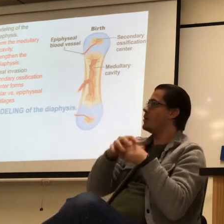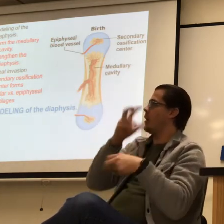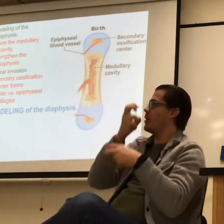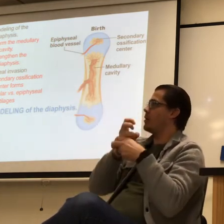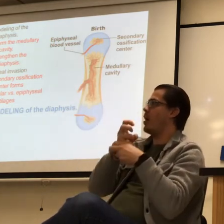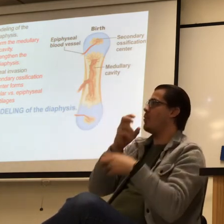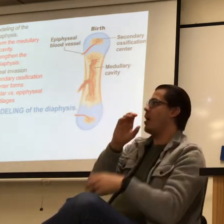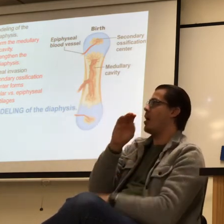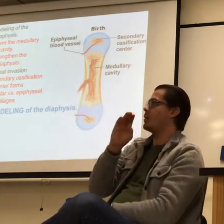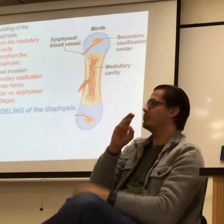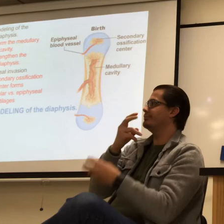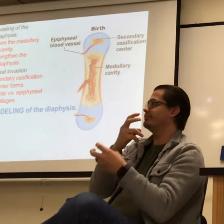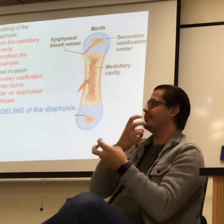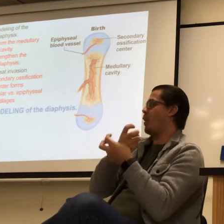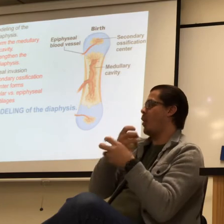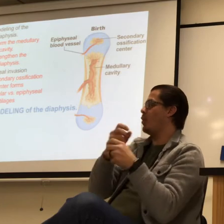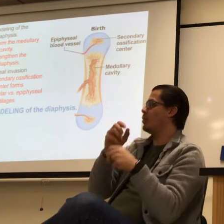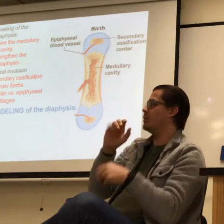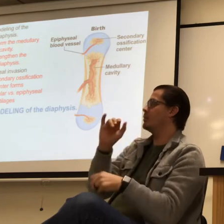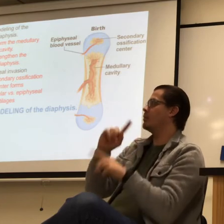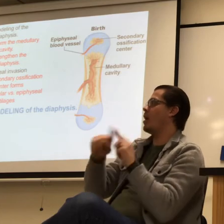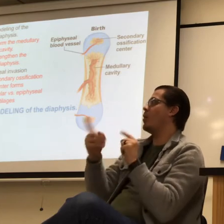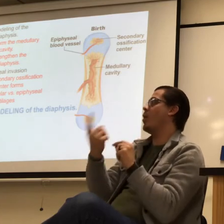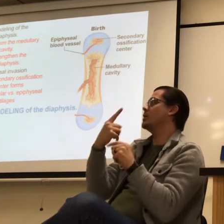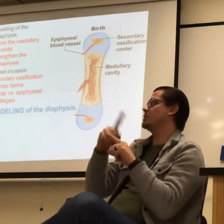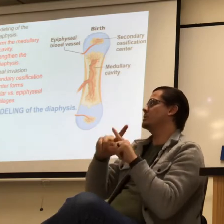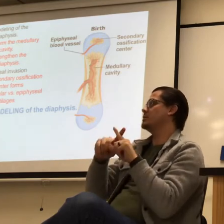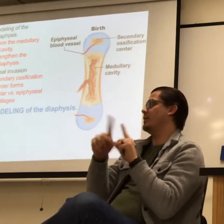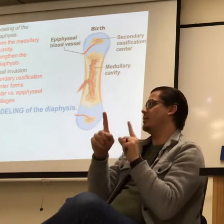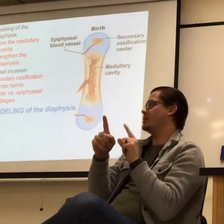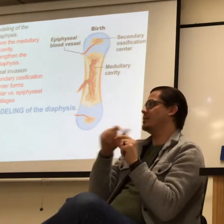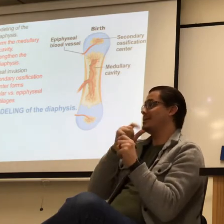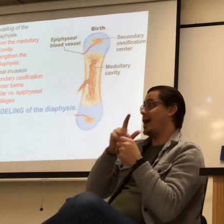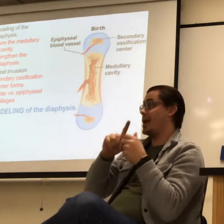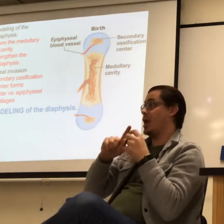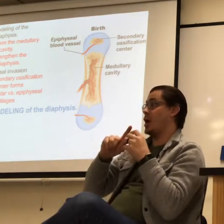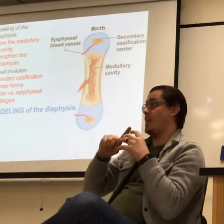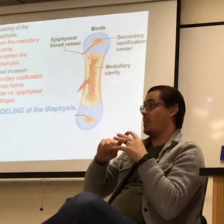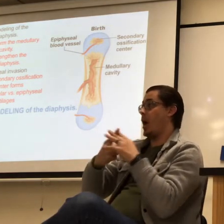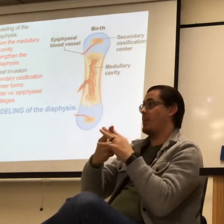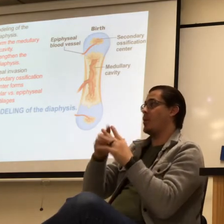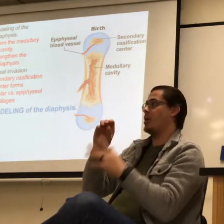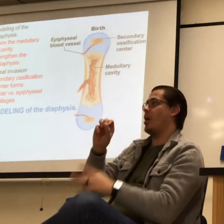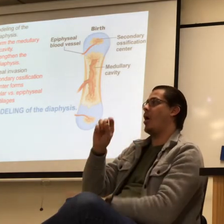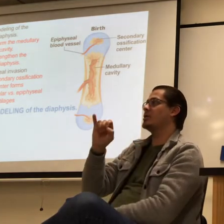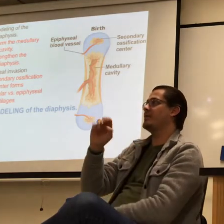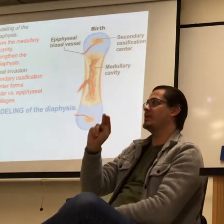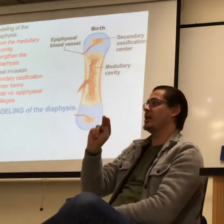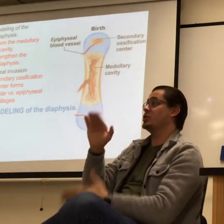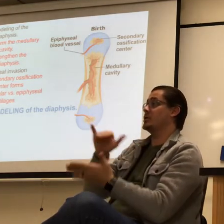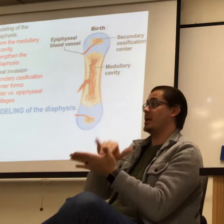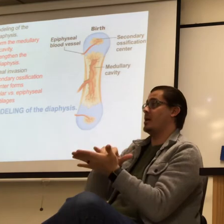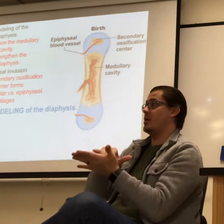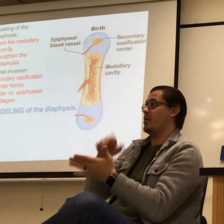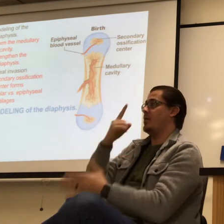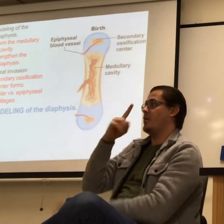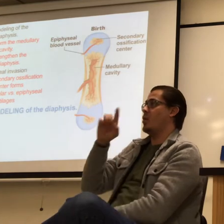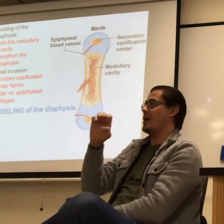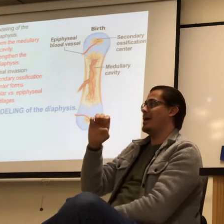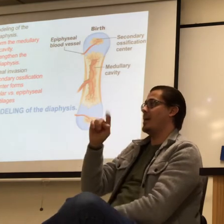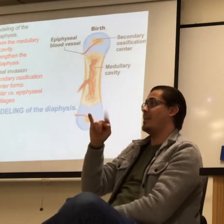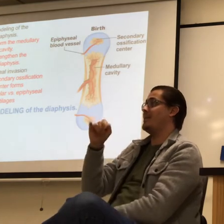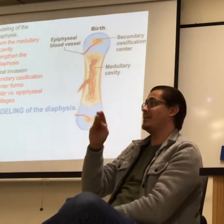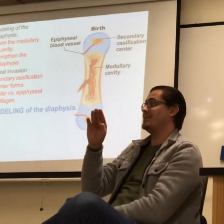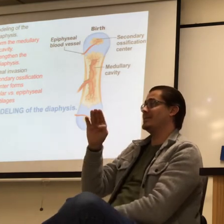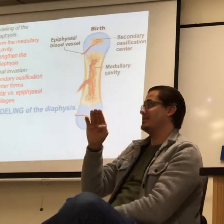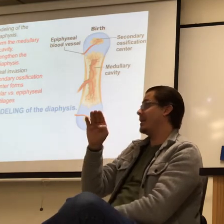diaphysis. You know, one difference here is we don't call it primary ossification center. For the epiphyses, we call them the